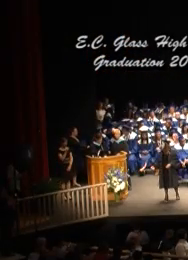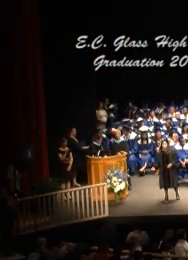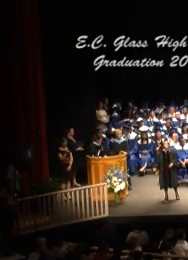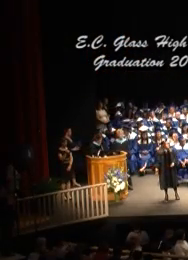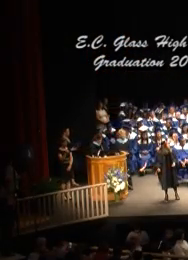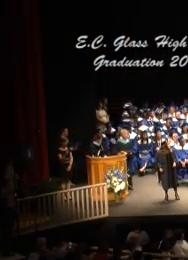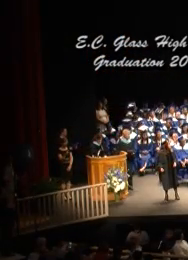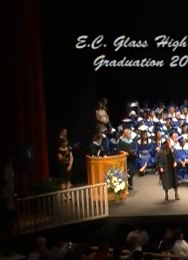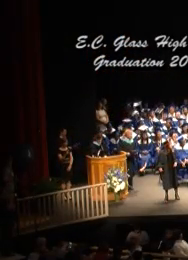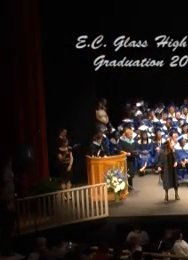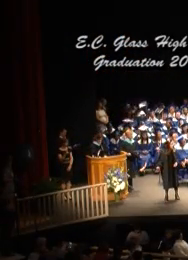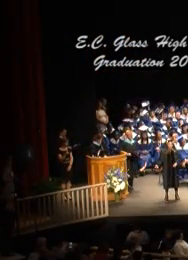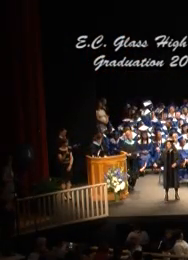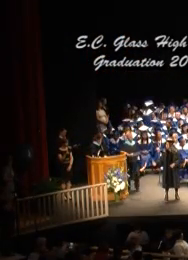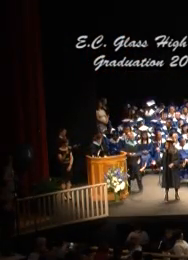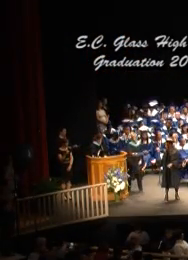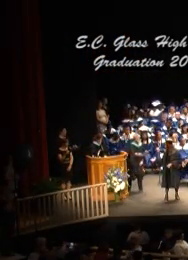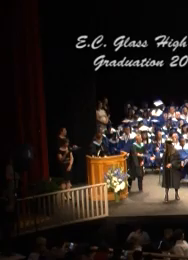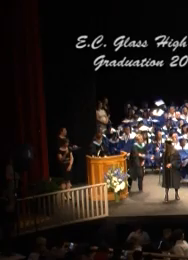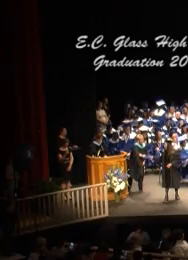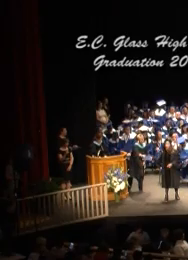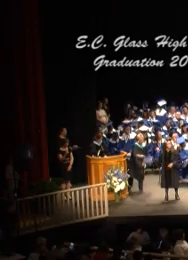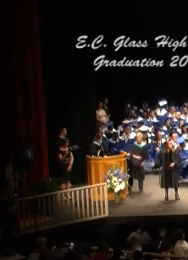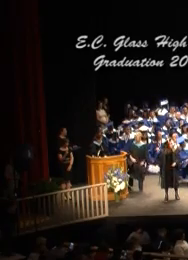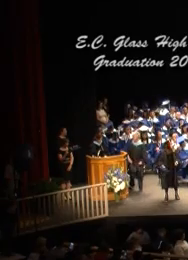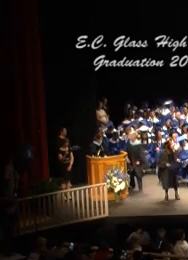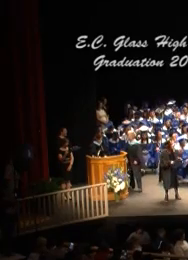Carter Bryson Leverett.